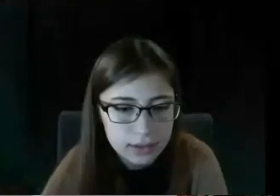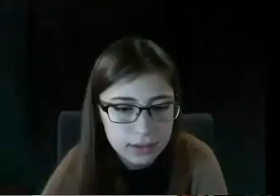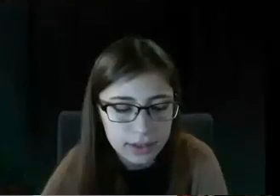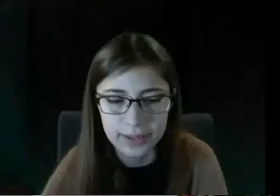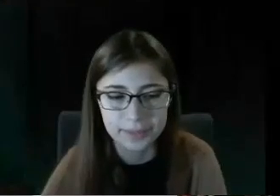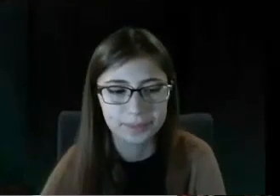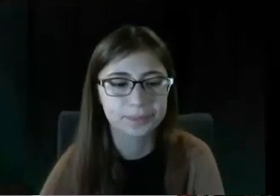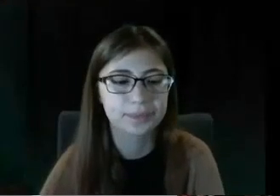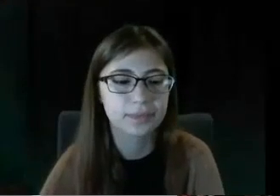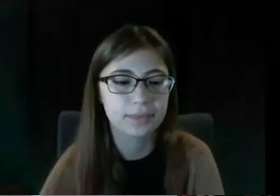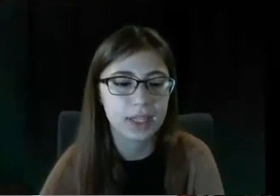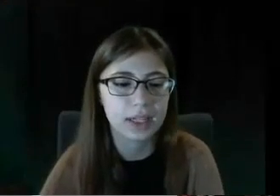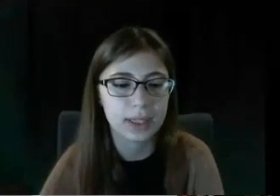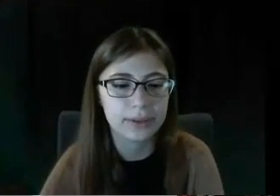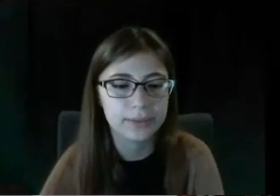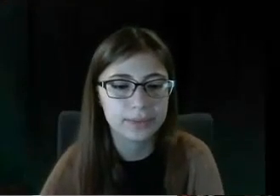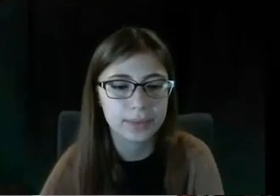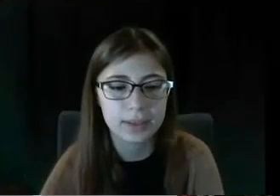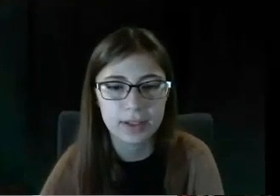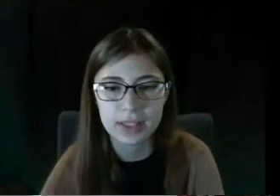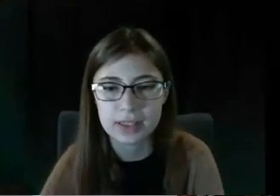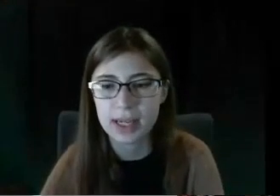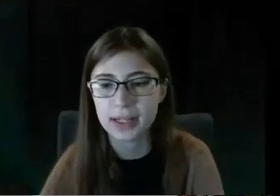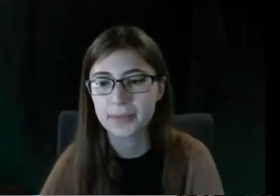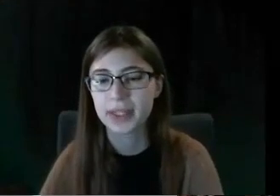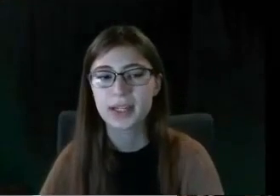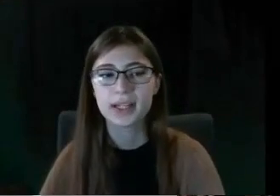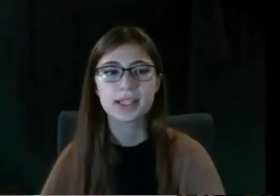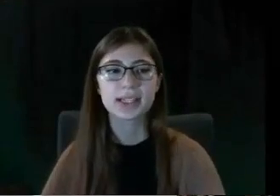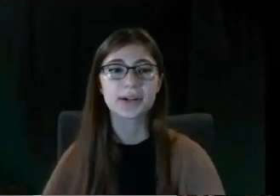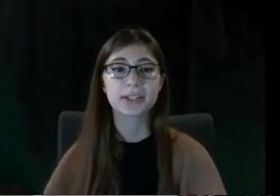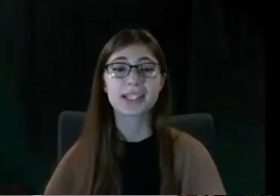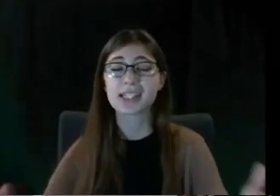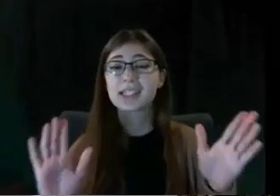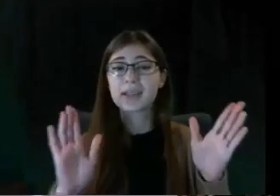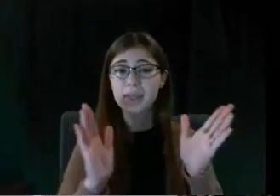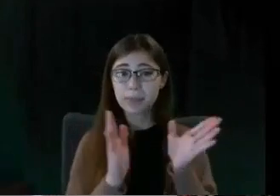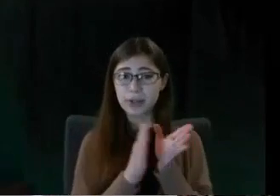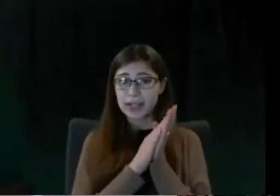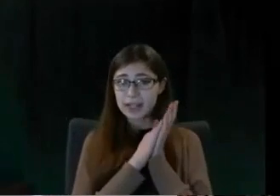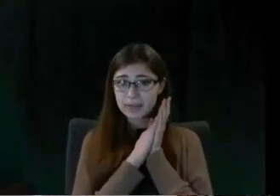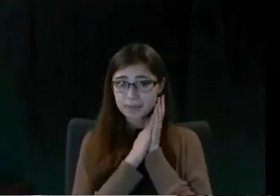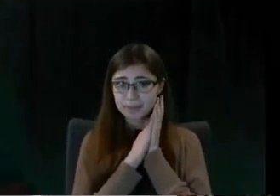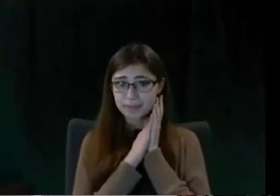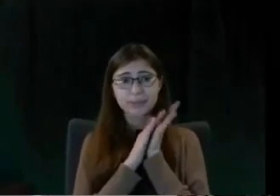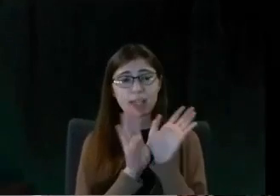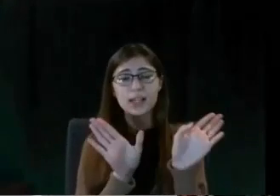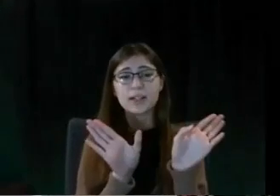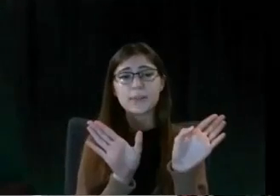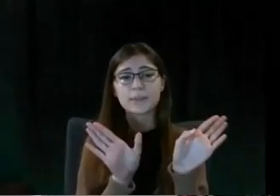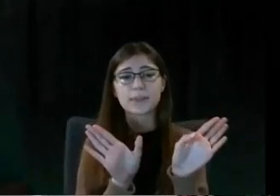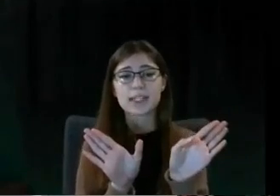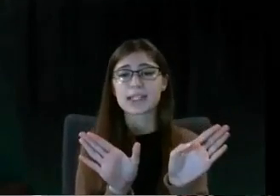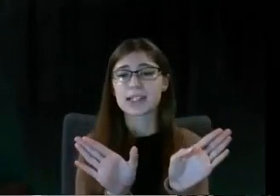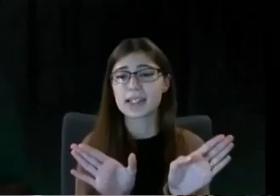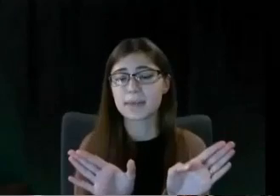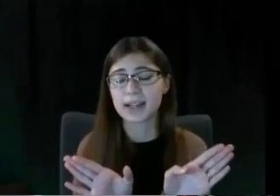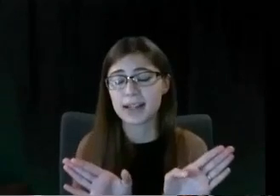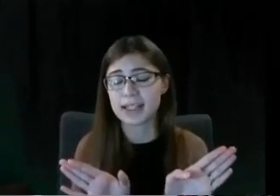Okay, there we go. Bring my face back. So this isn't something we're grading at all. This isn't something I need